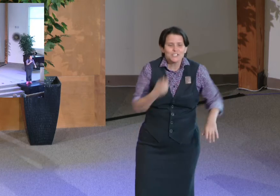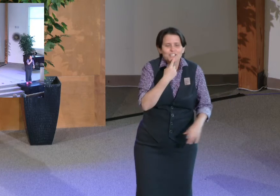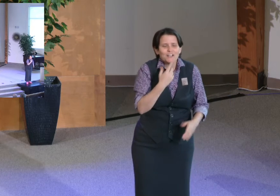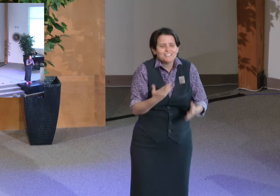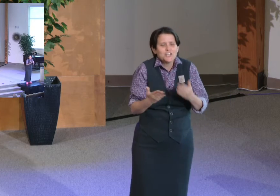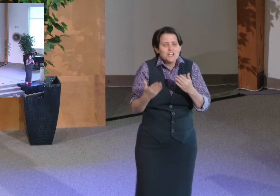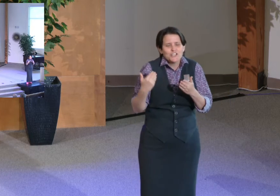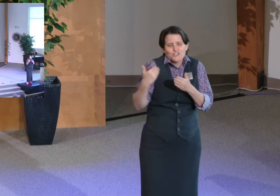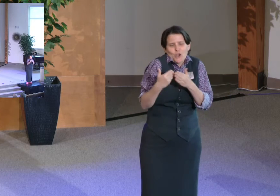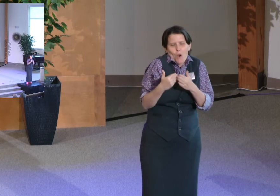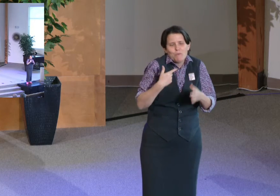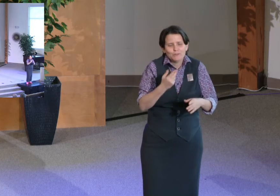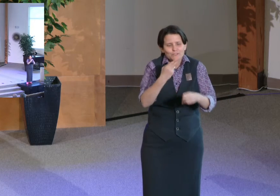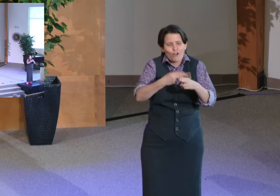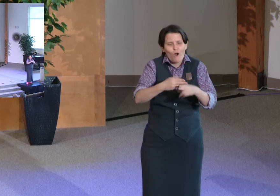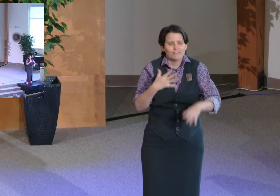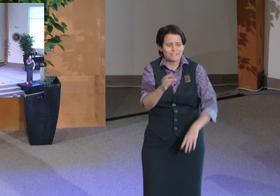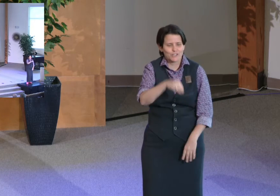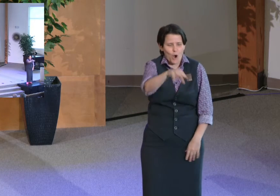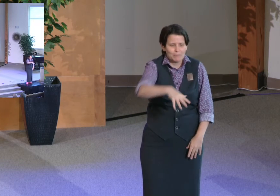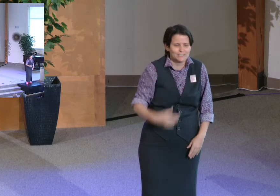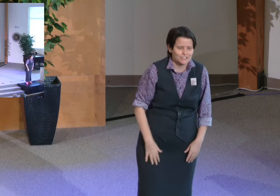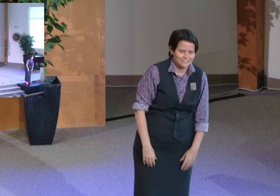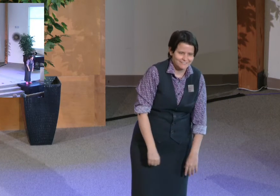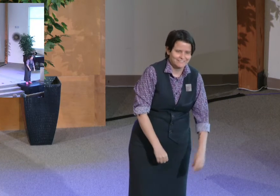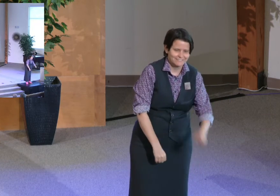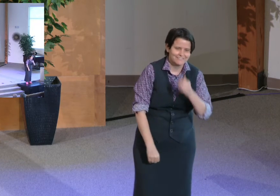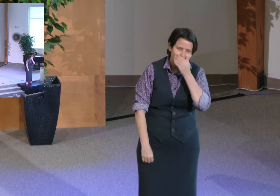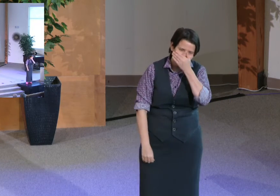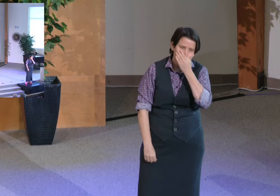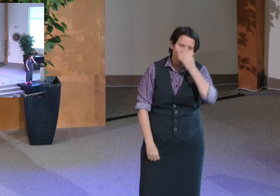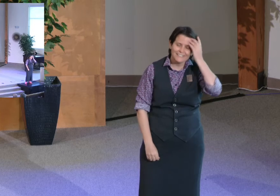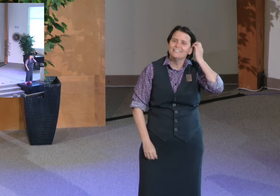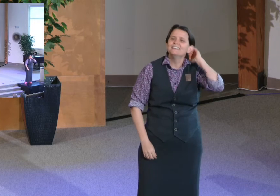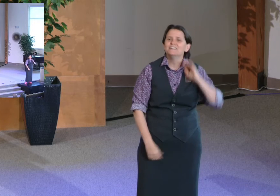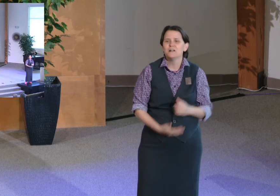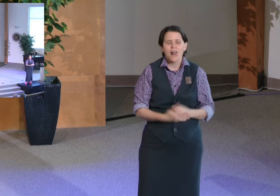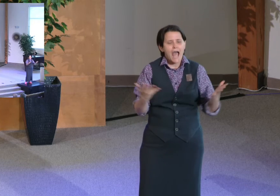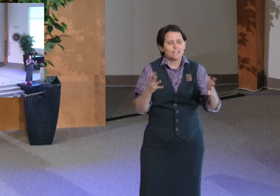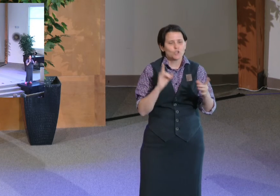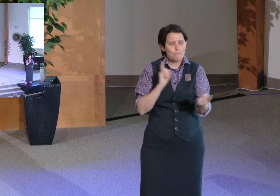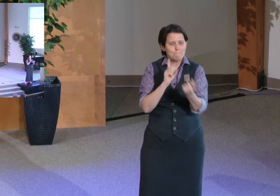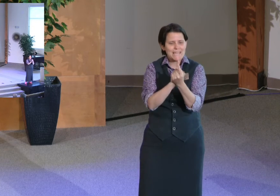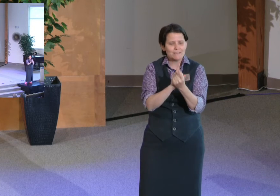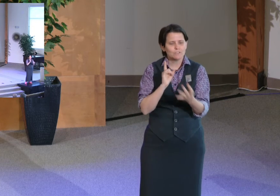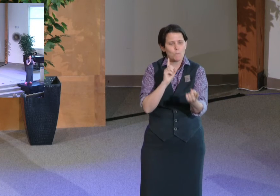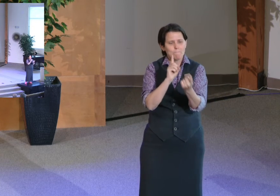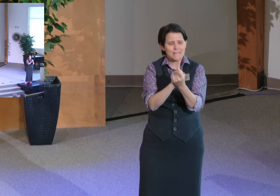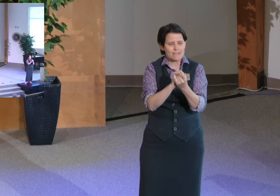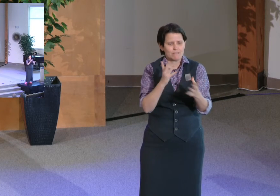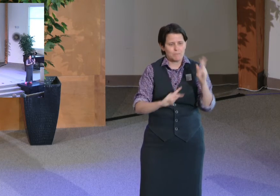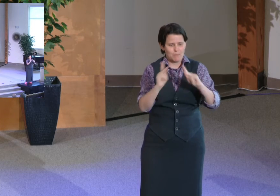in and meet them. They're wonderful folks, and it's nice to know who you can talk to if you have questions.